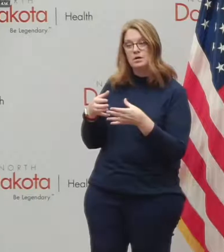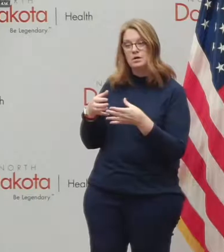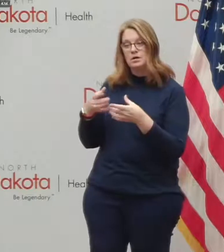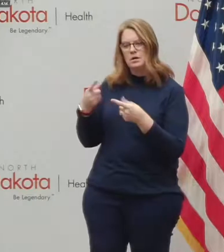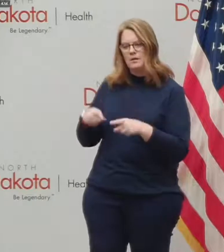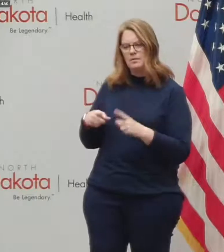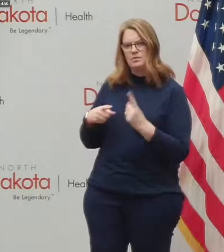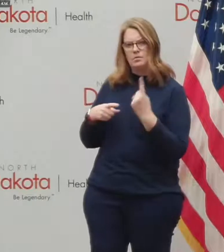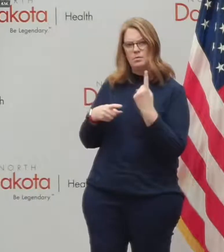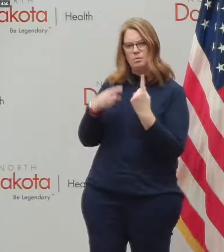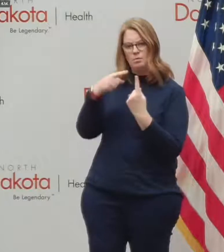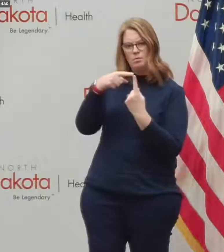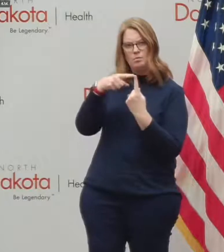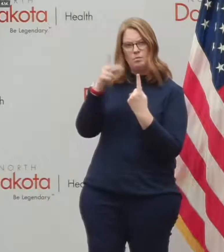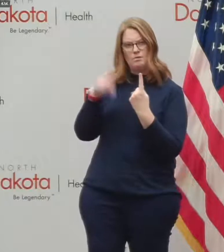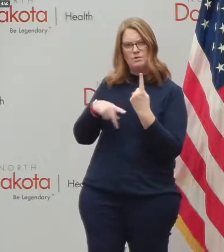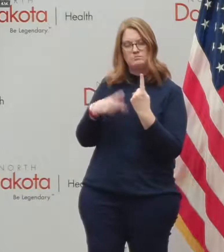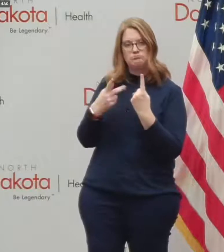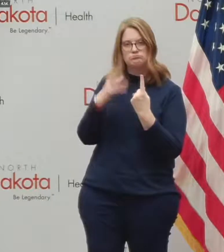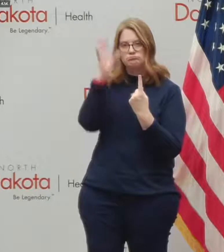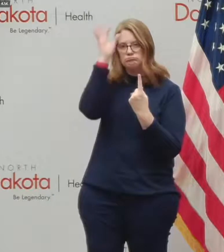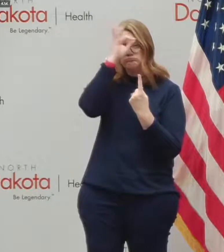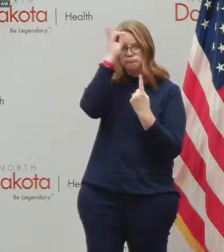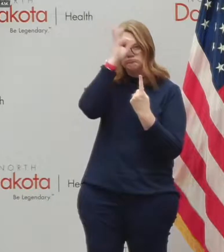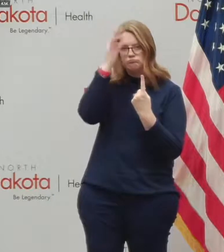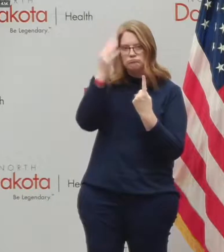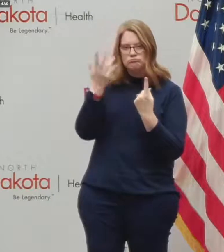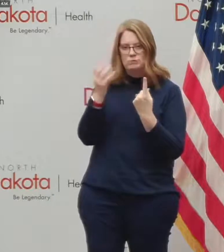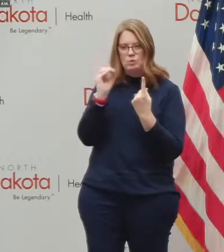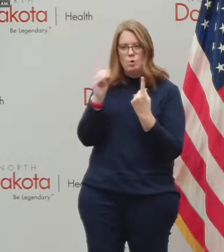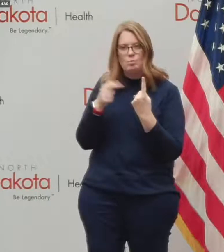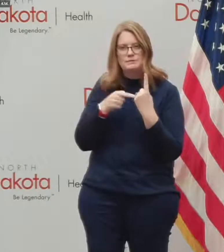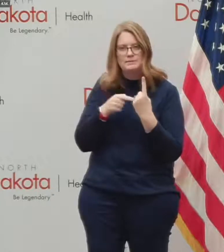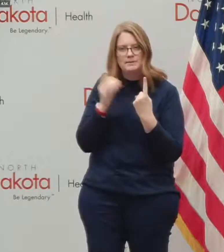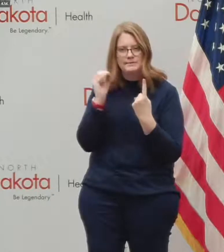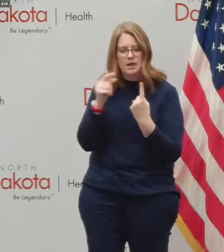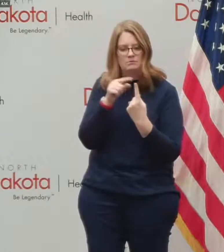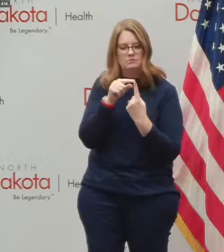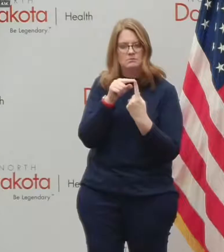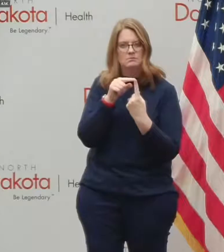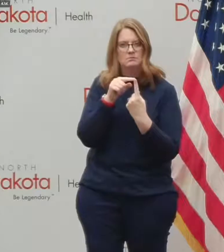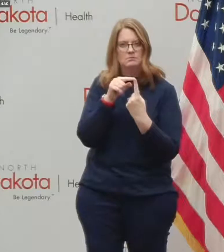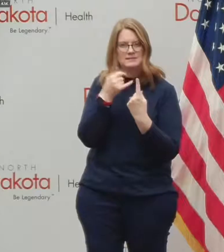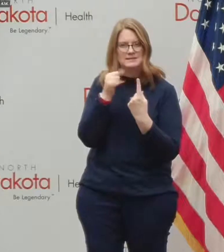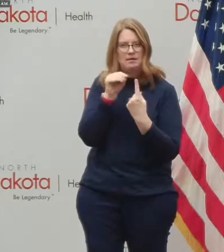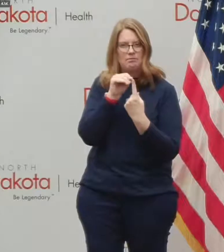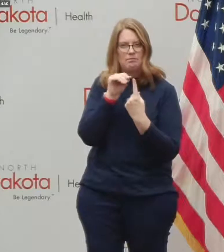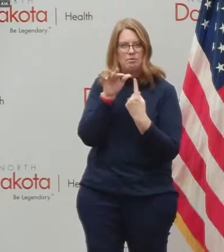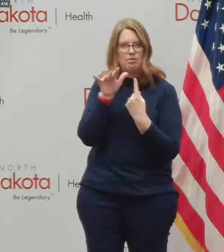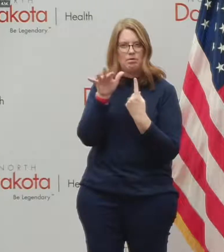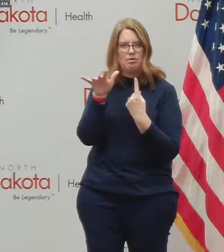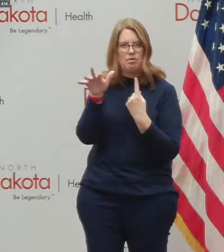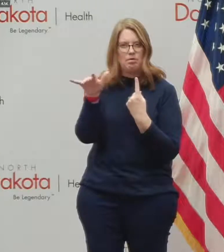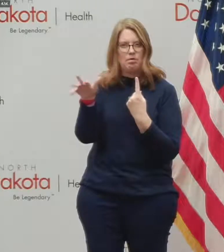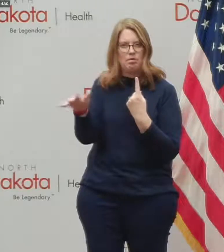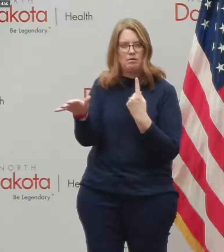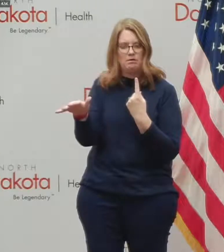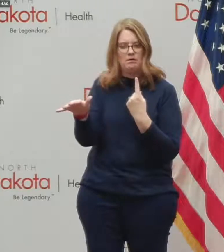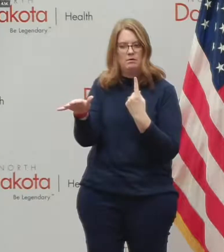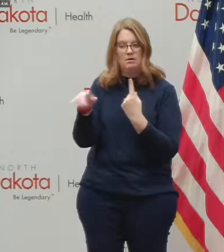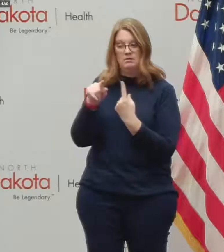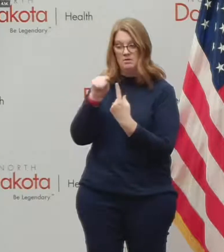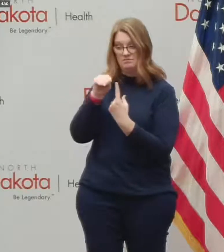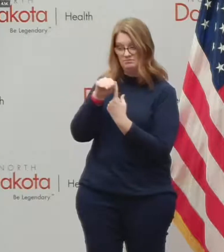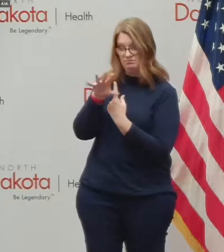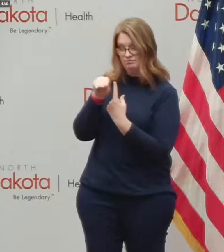be asymptomatic, meaning they don't know that they even have symptoms, but they could be highly transmissible, then one can affect